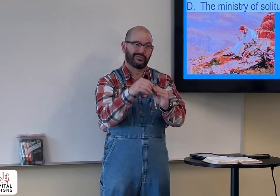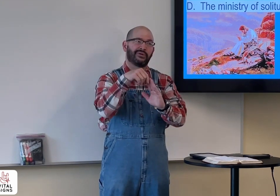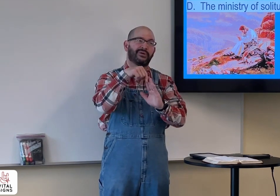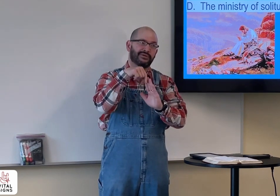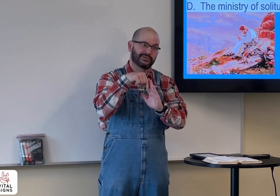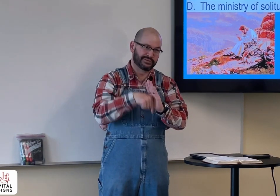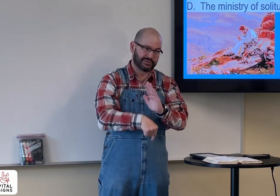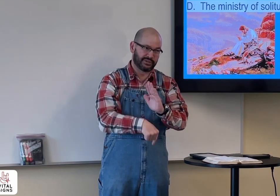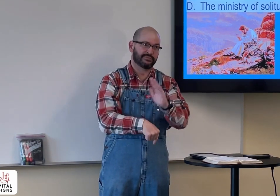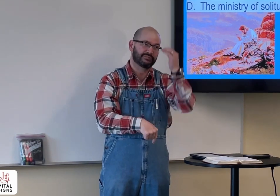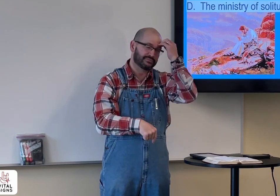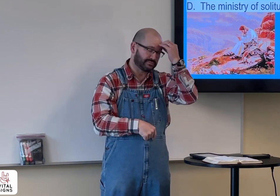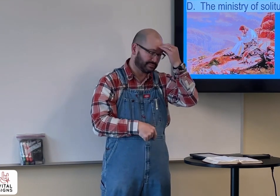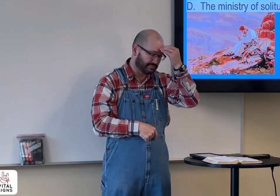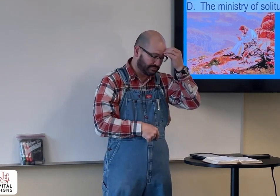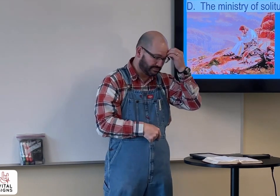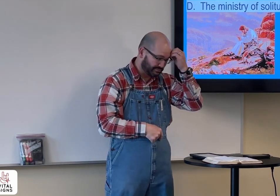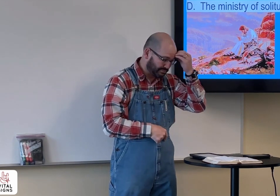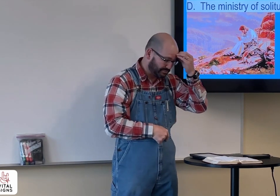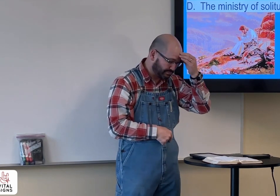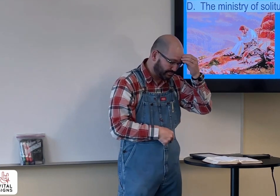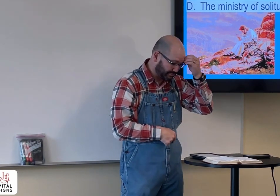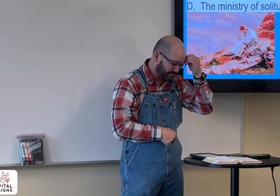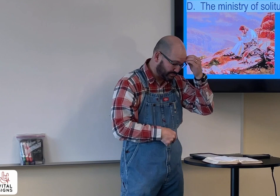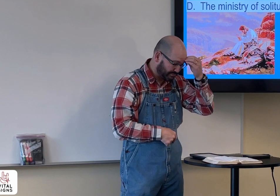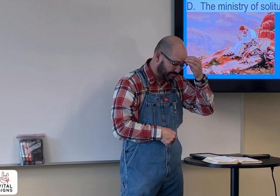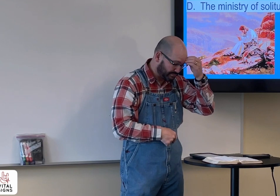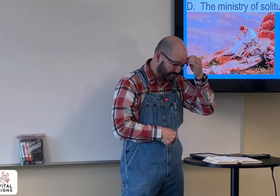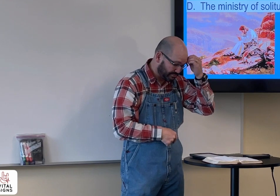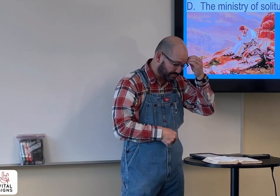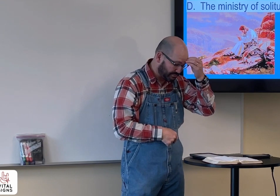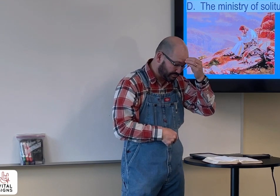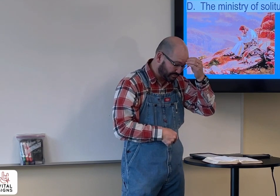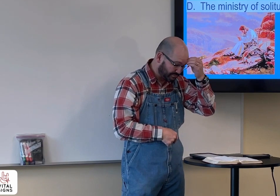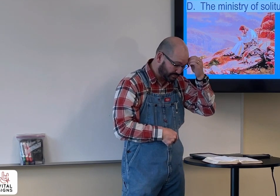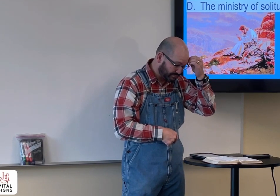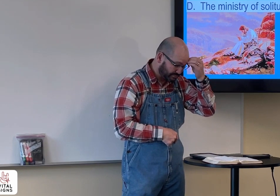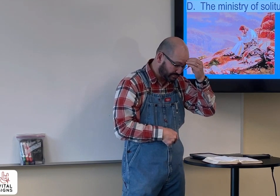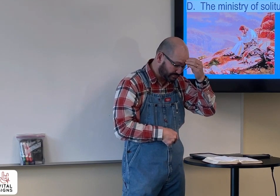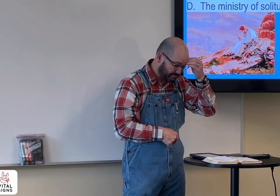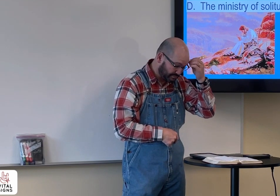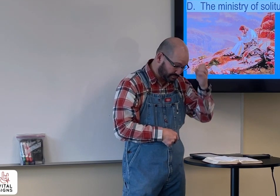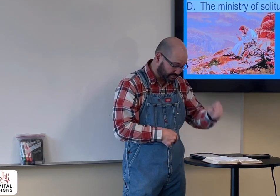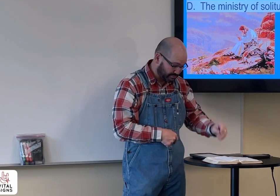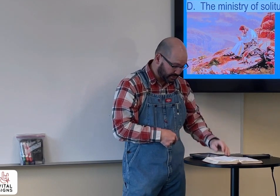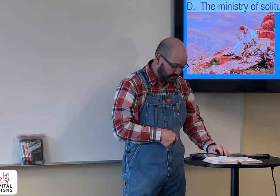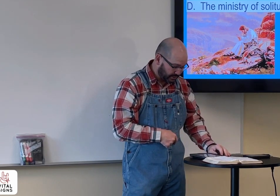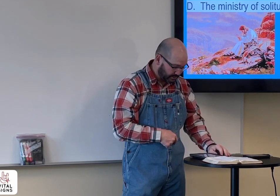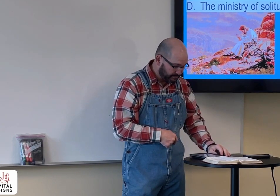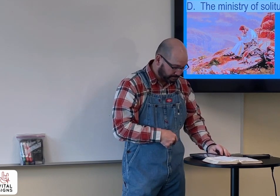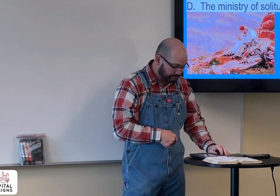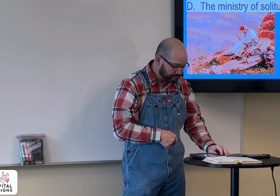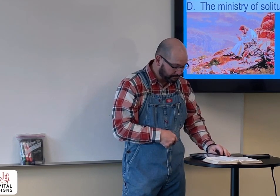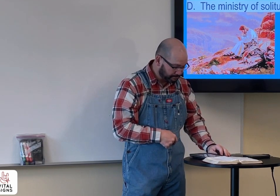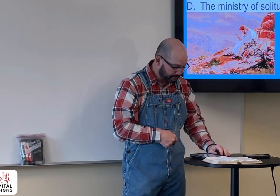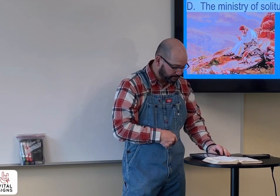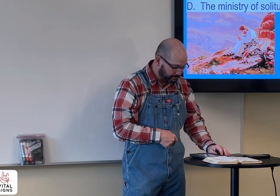help Christians have a deeper relationship with God. Am I getting this right? Mm-hmm. Okay.